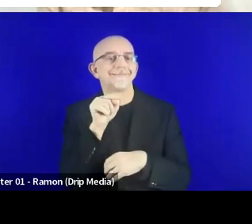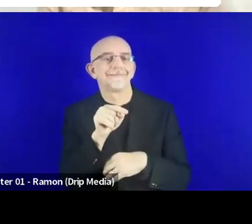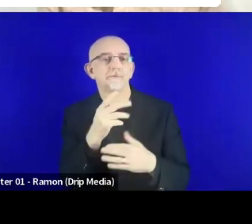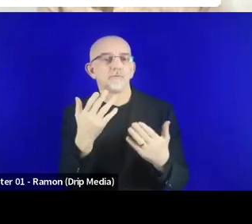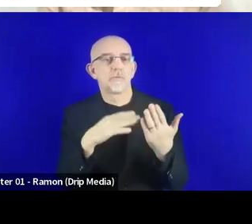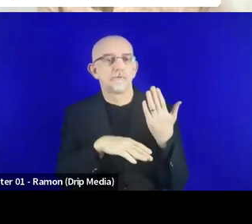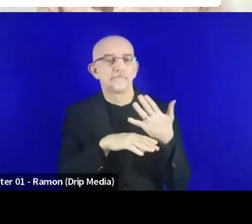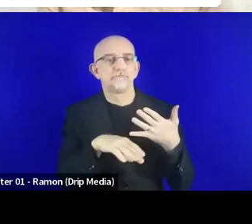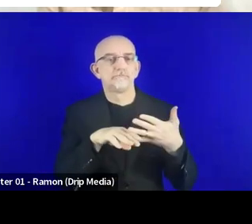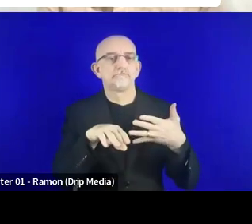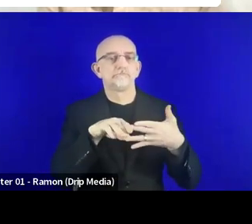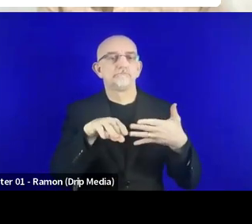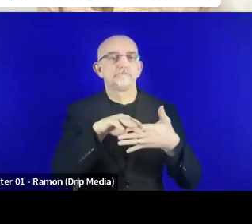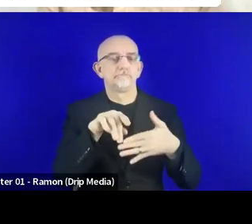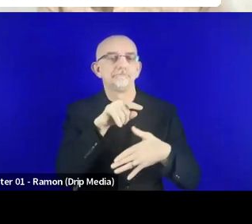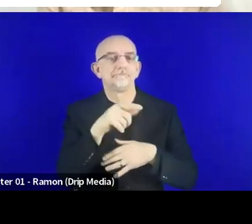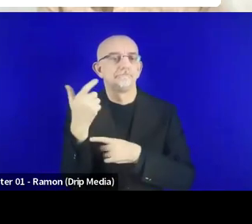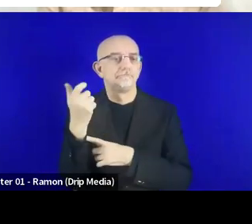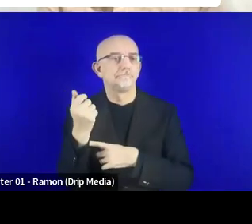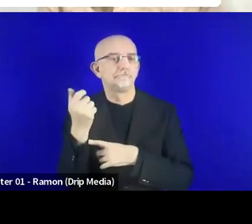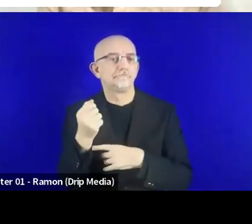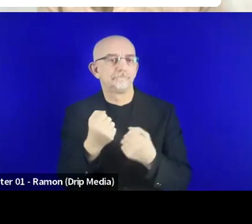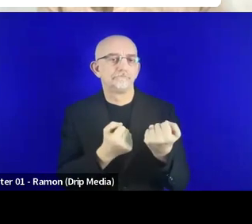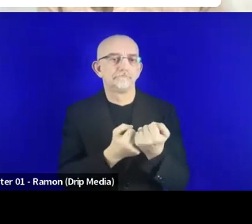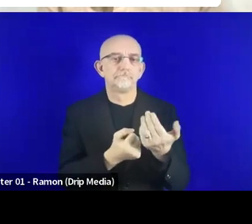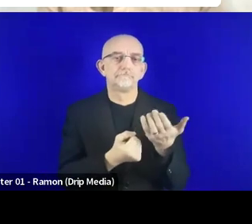you can tie everything together beautifully, that would be fantastic.